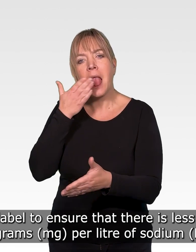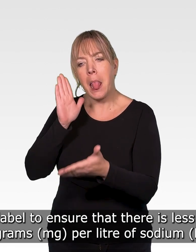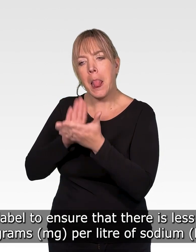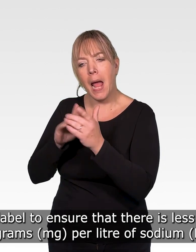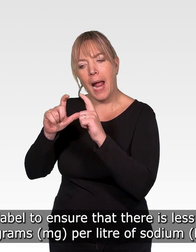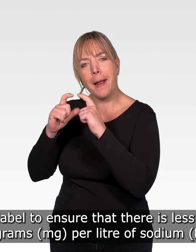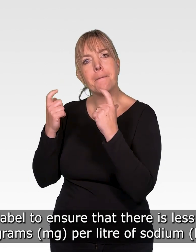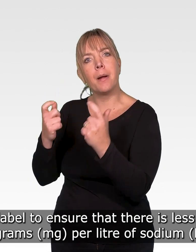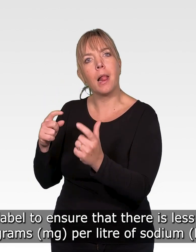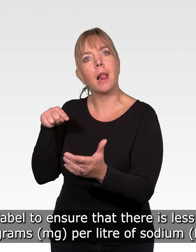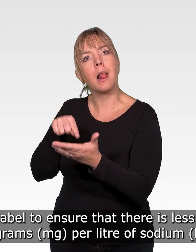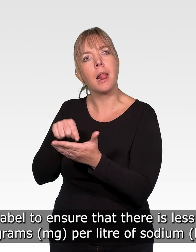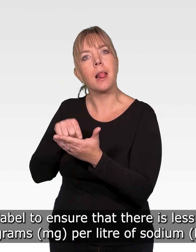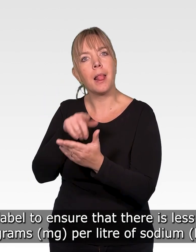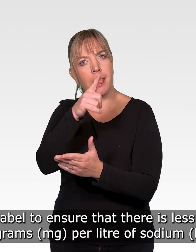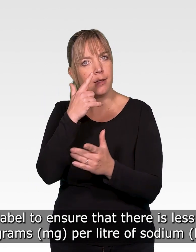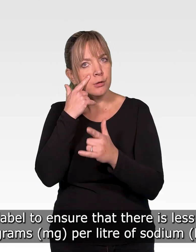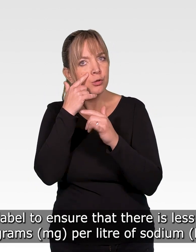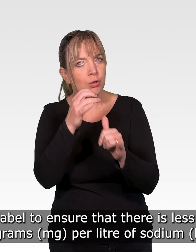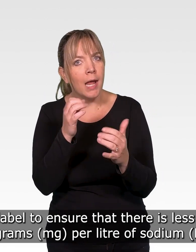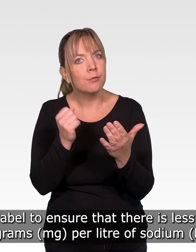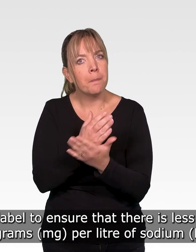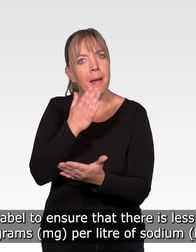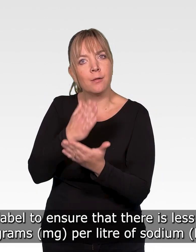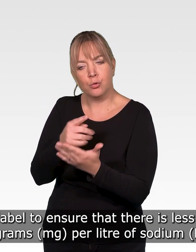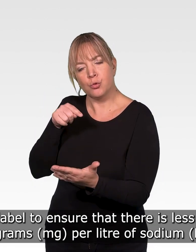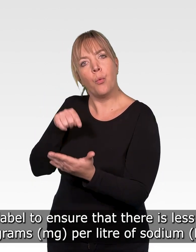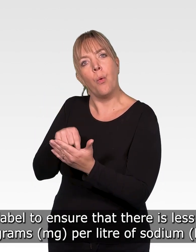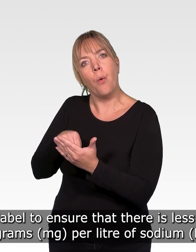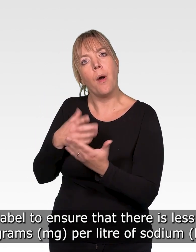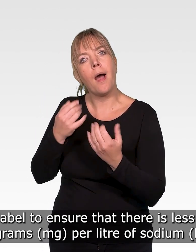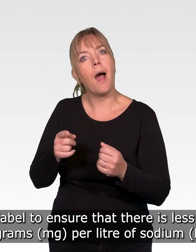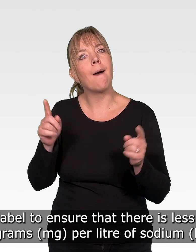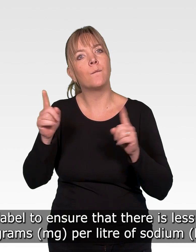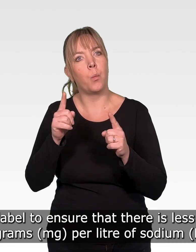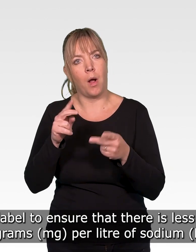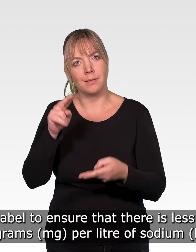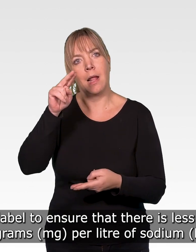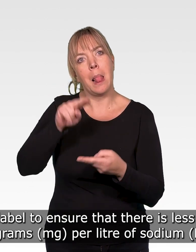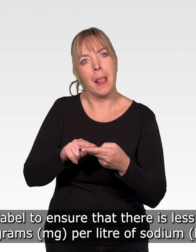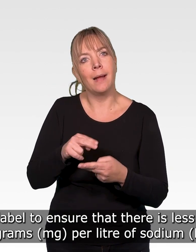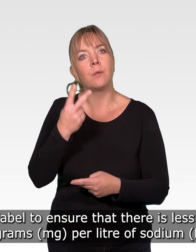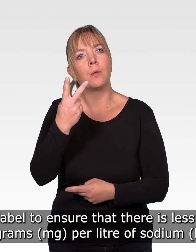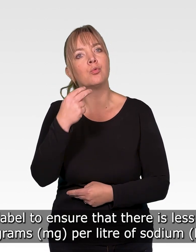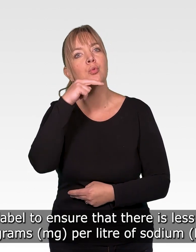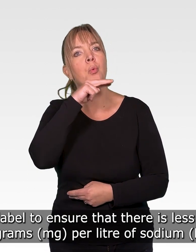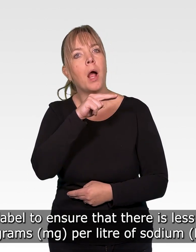Check the label to ensure that there is less than 200 milligram per liter of sodium,